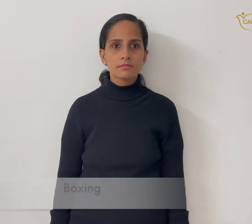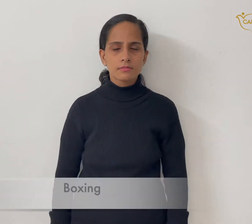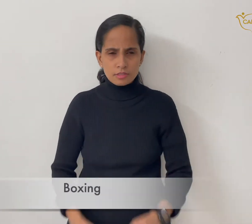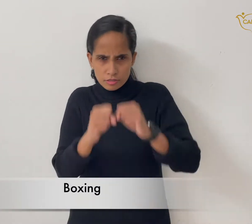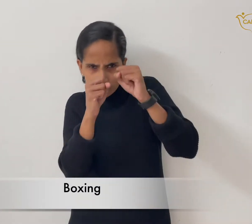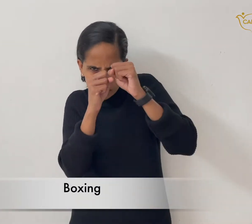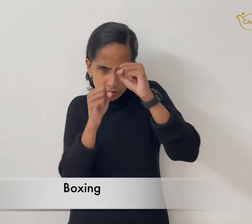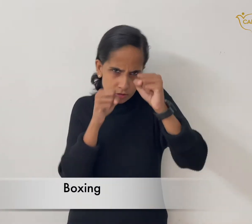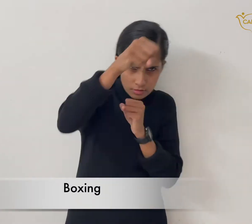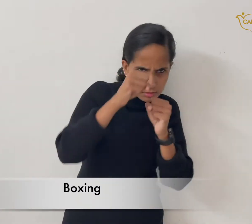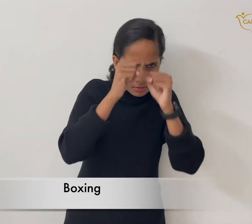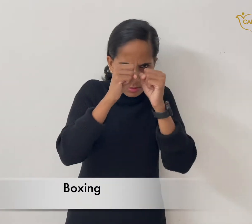Boxing.